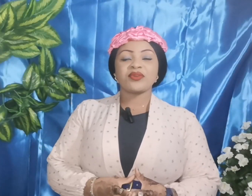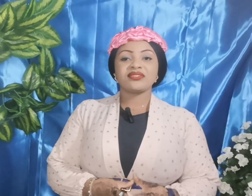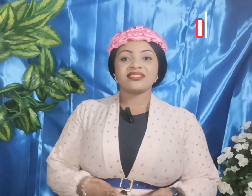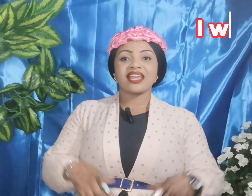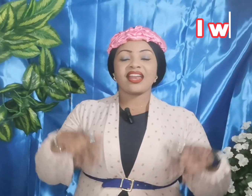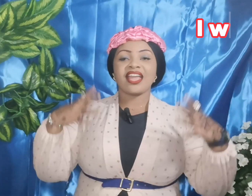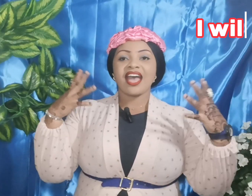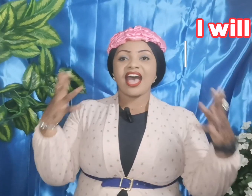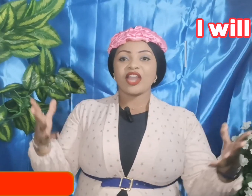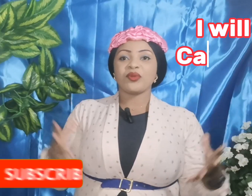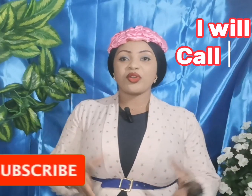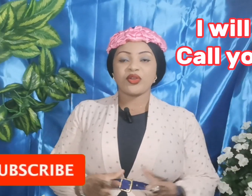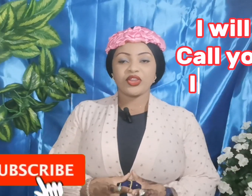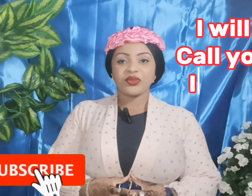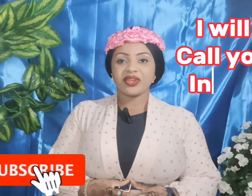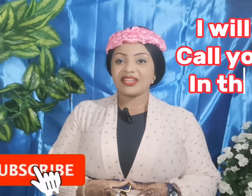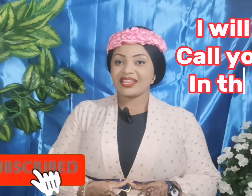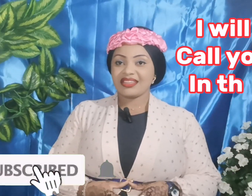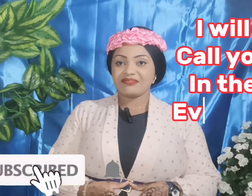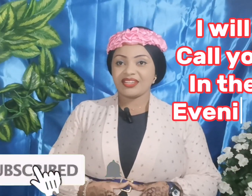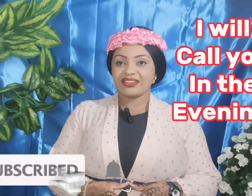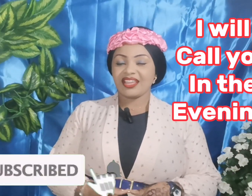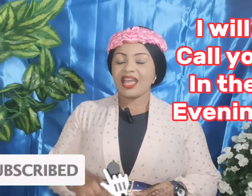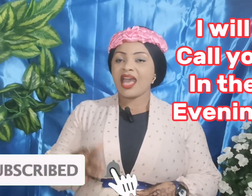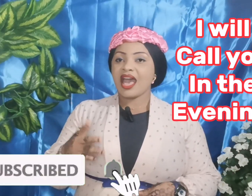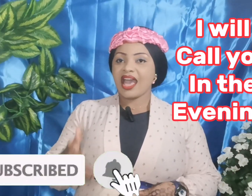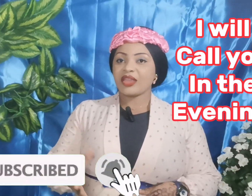To say, I will call you in the evening.